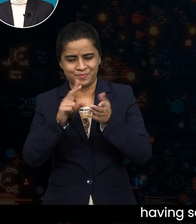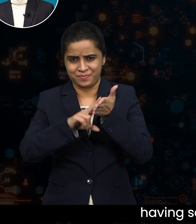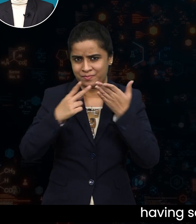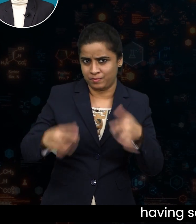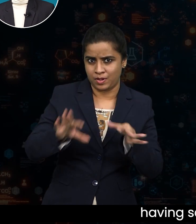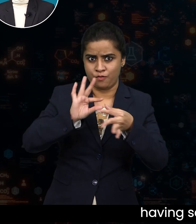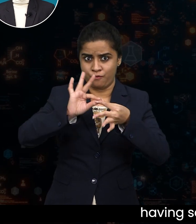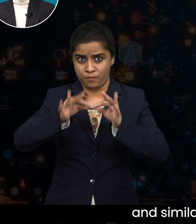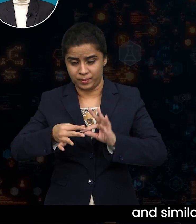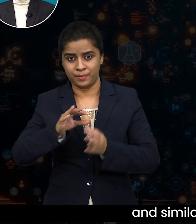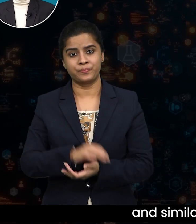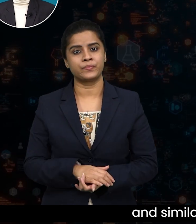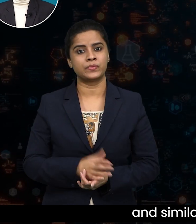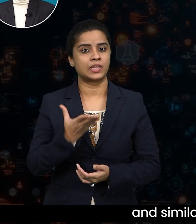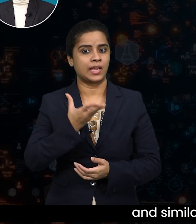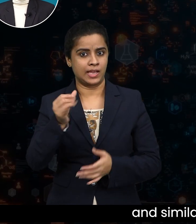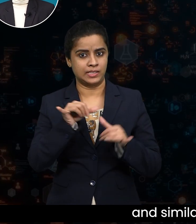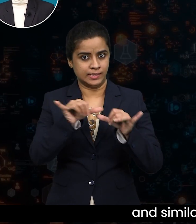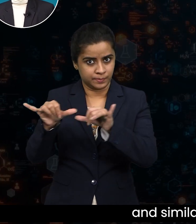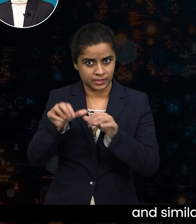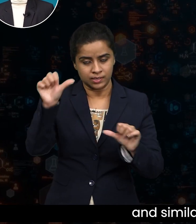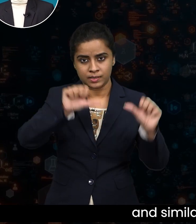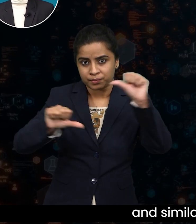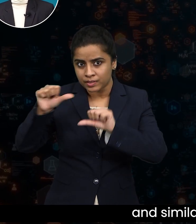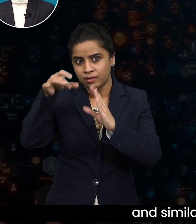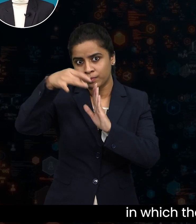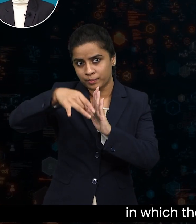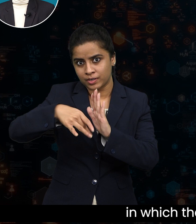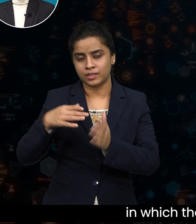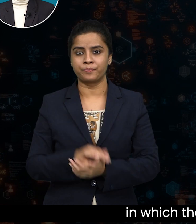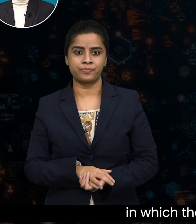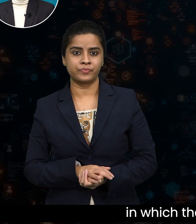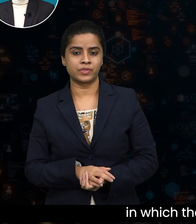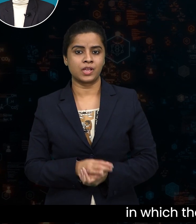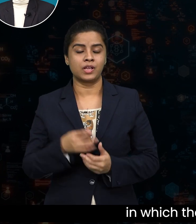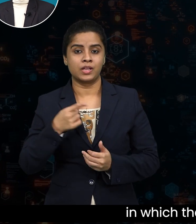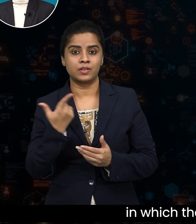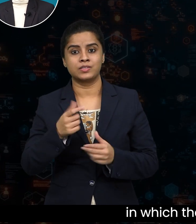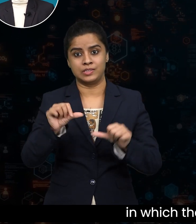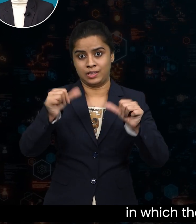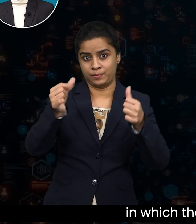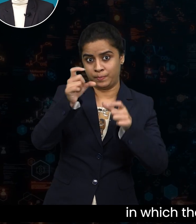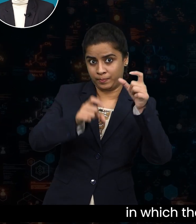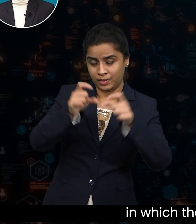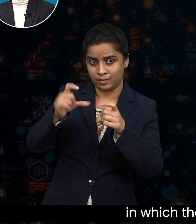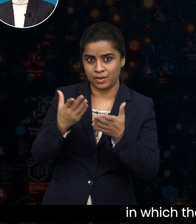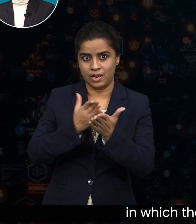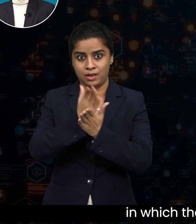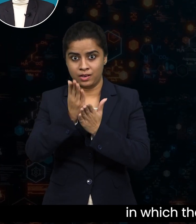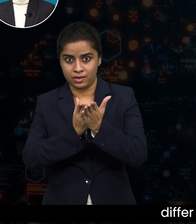formula and similar chemical properties in which the successive